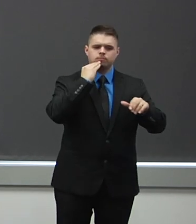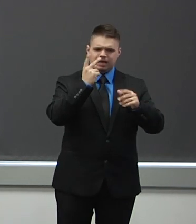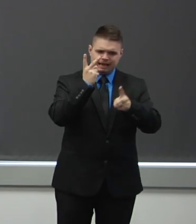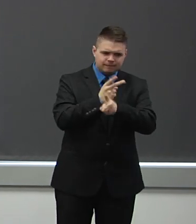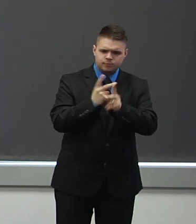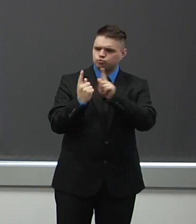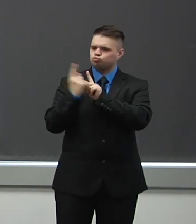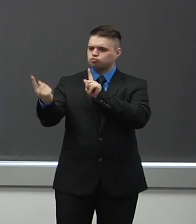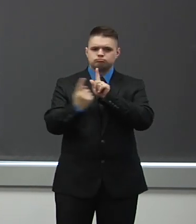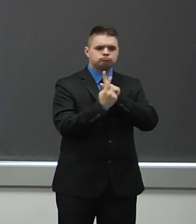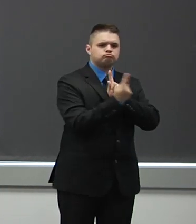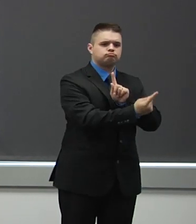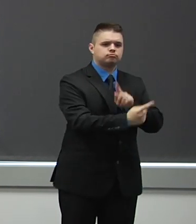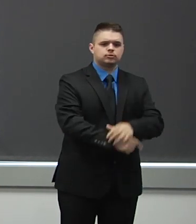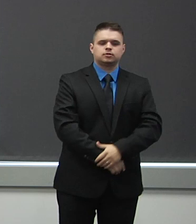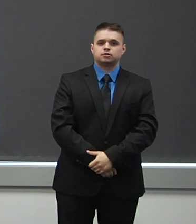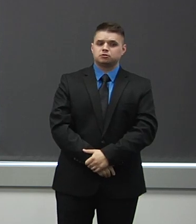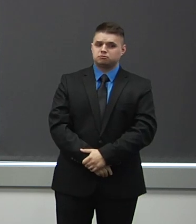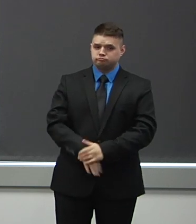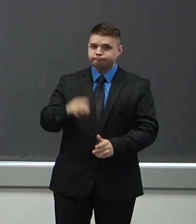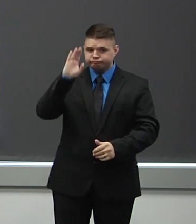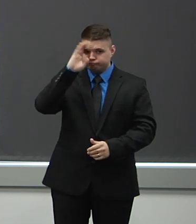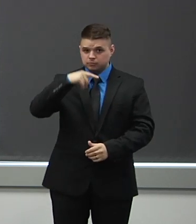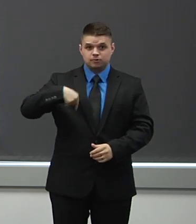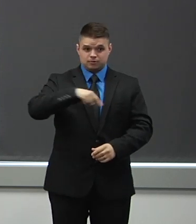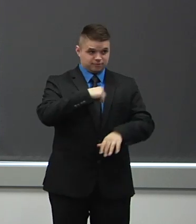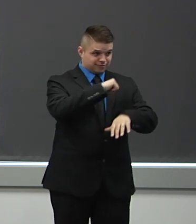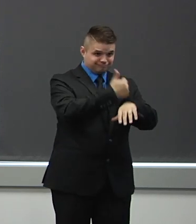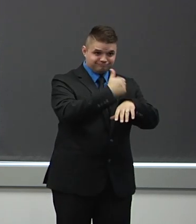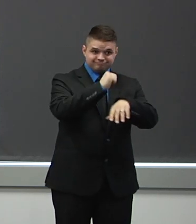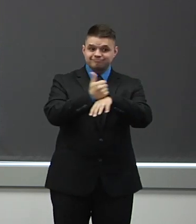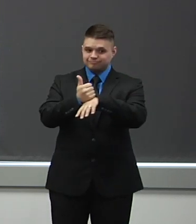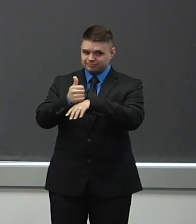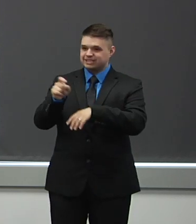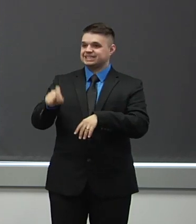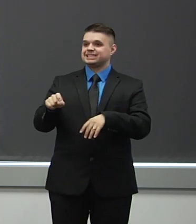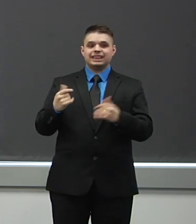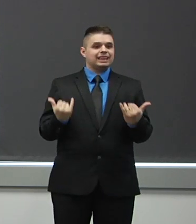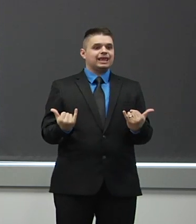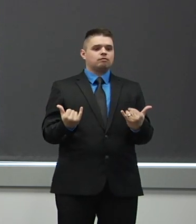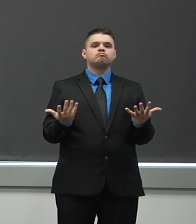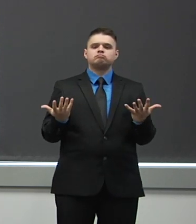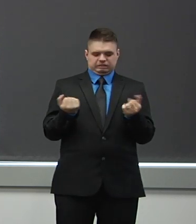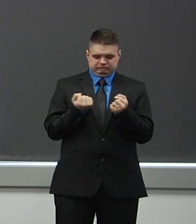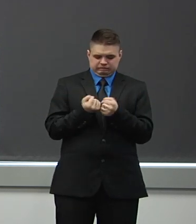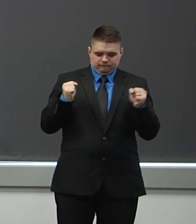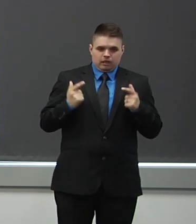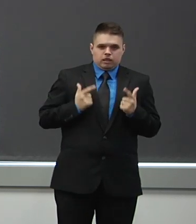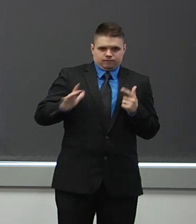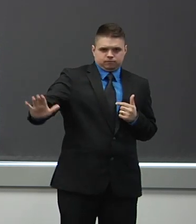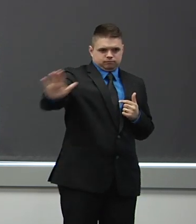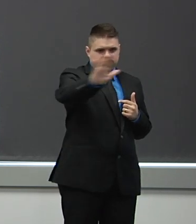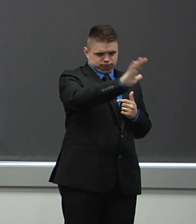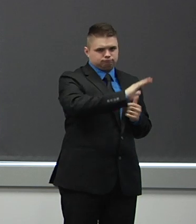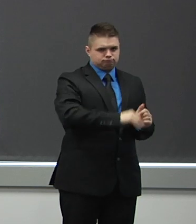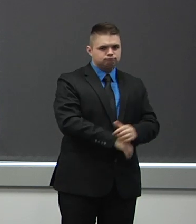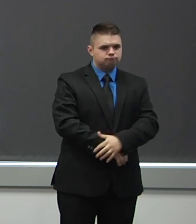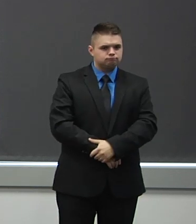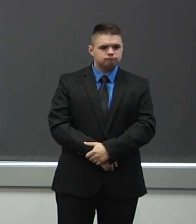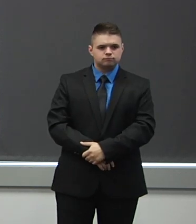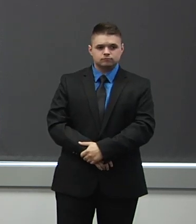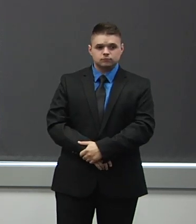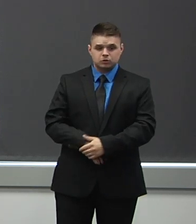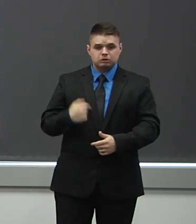into place are necessary actions right now to save lives. I wish I could make it easier